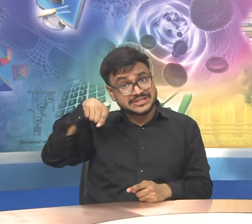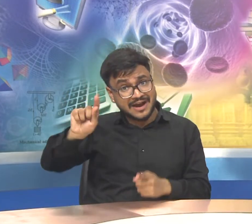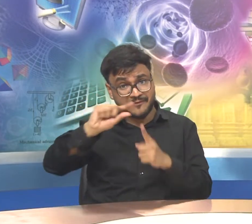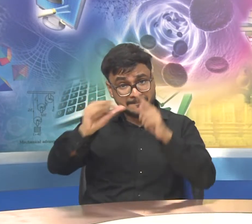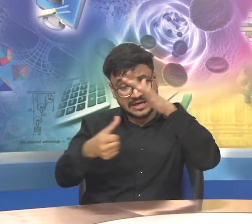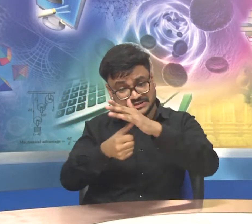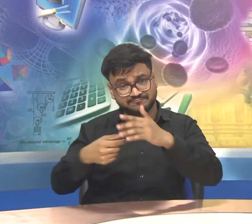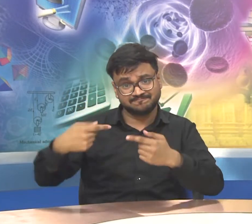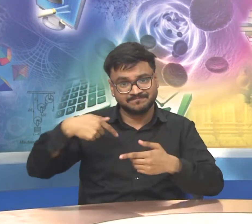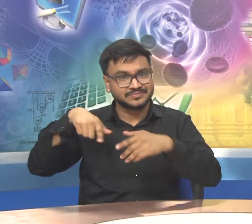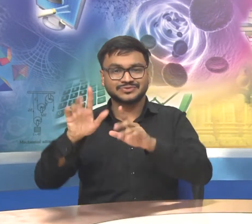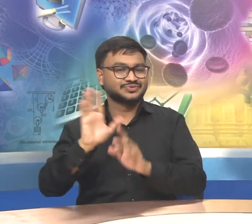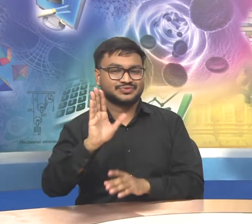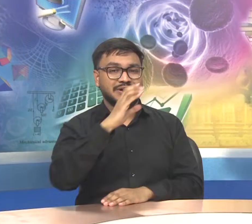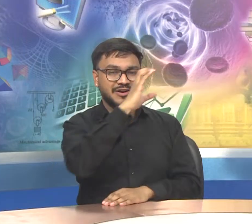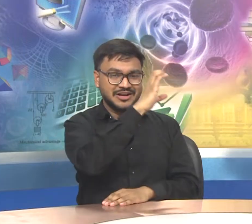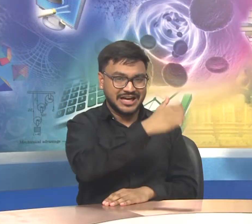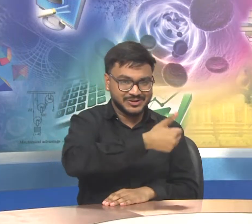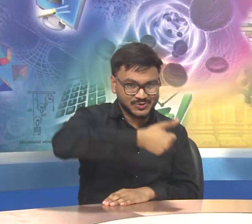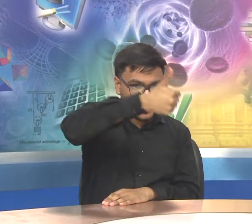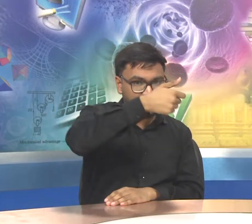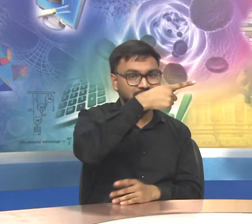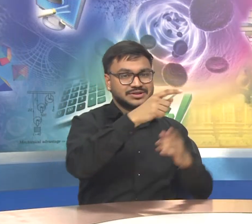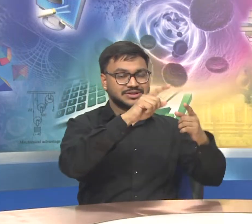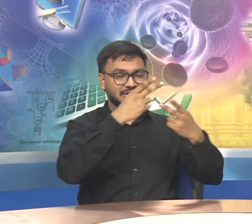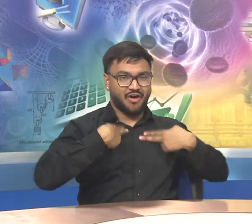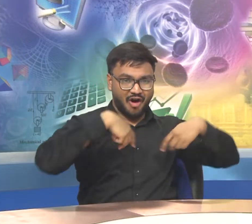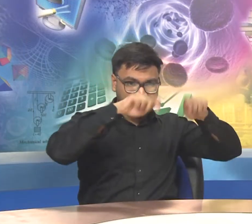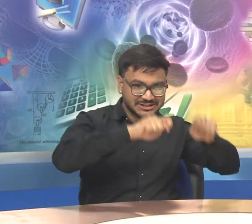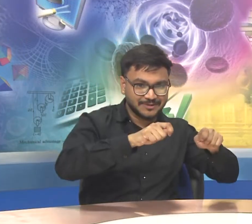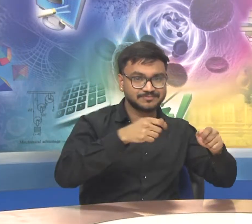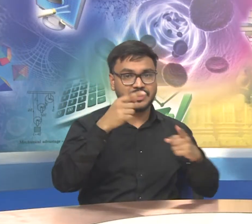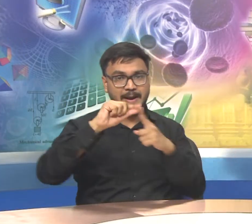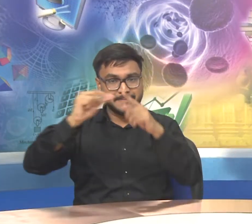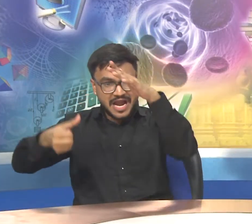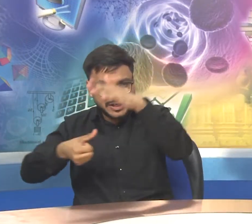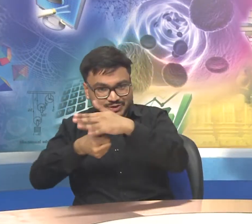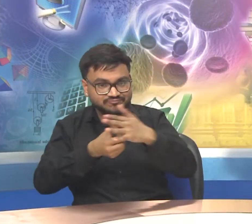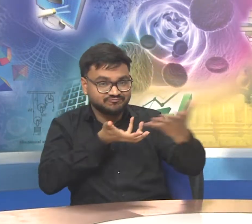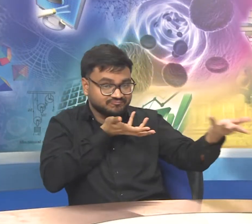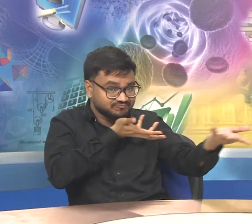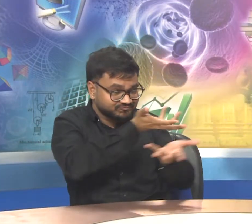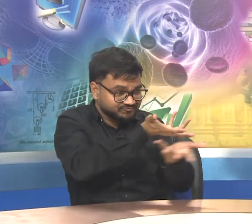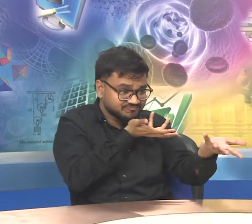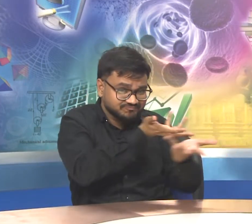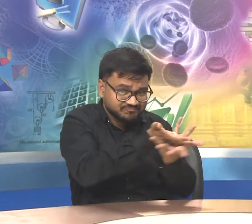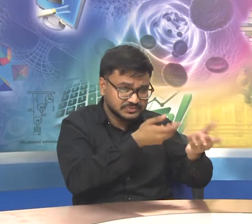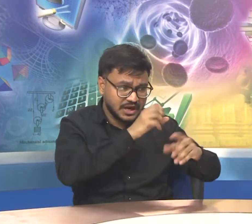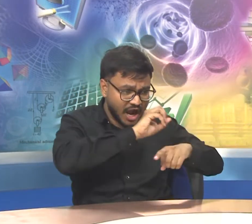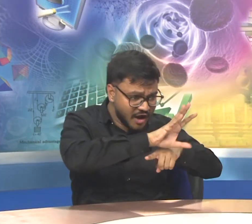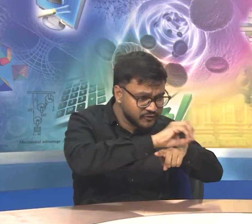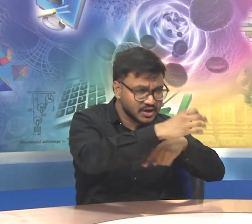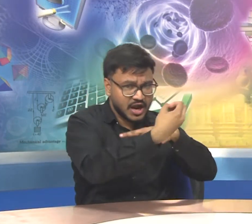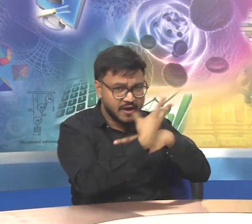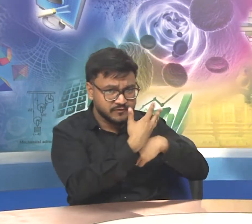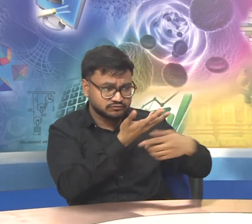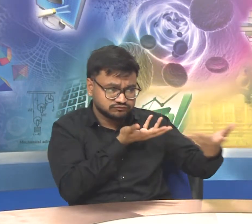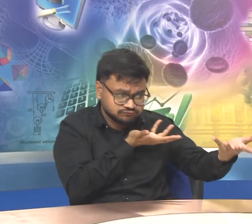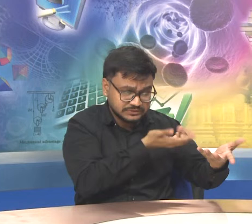the President is constitutionally required to consult such other judges of the